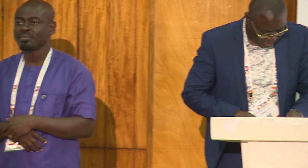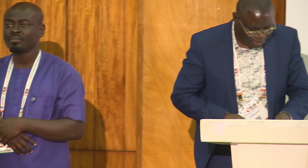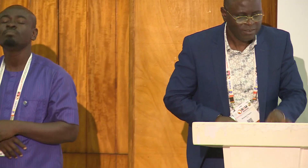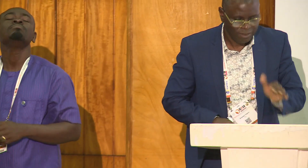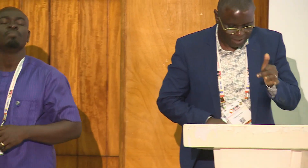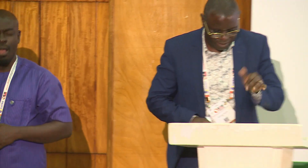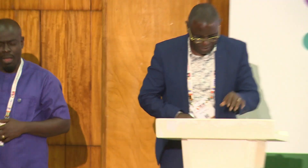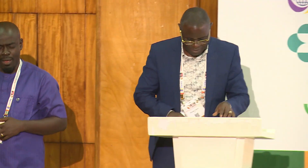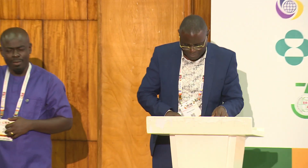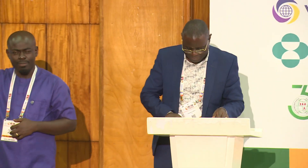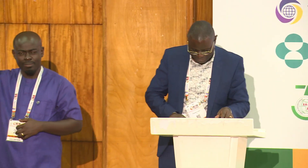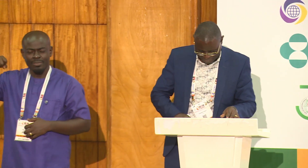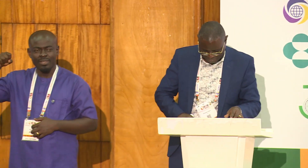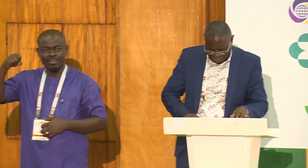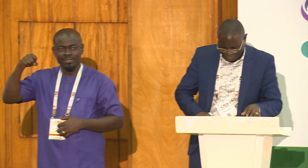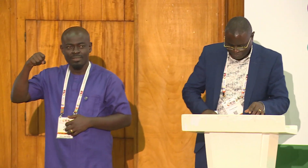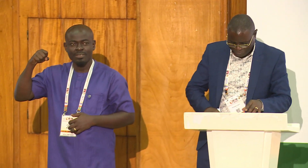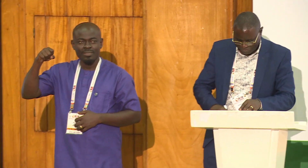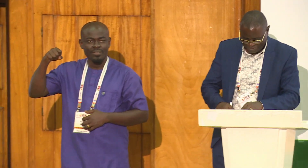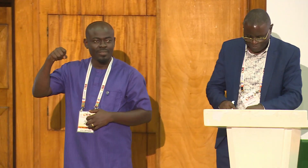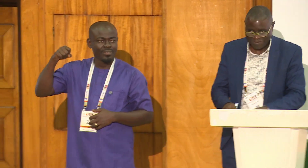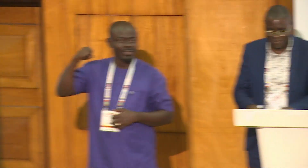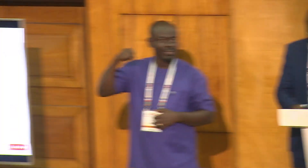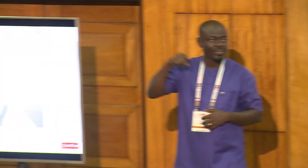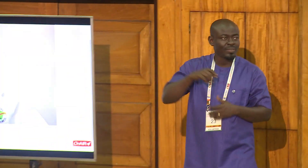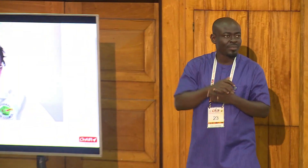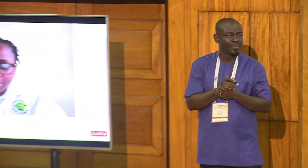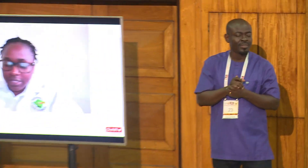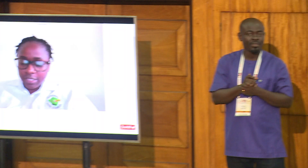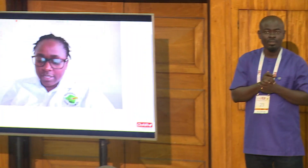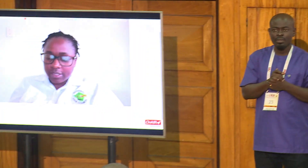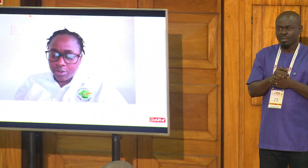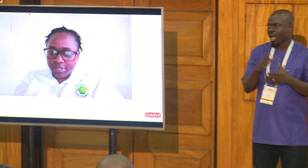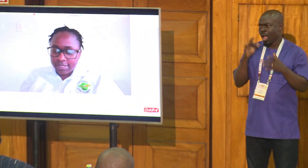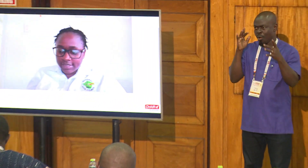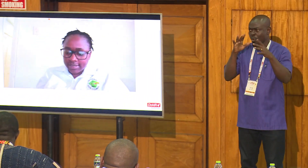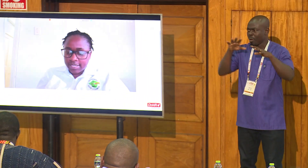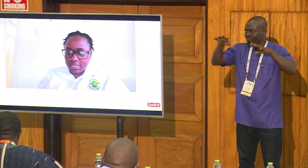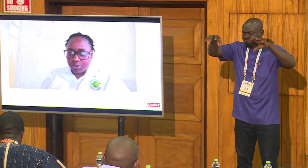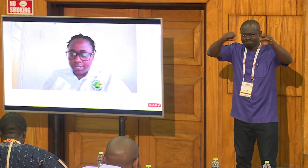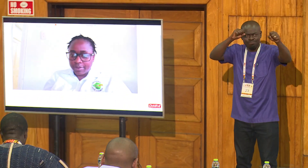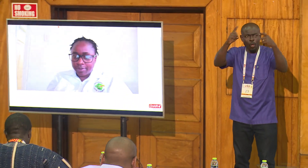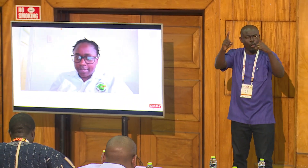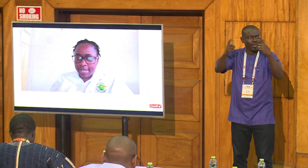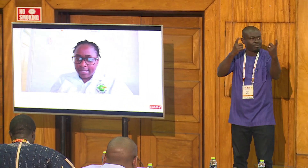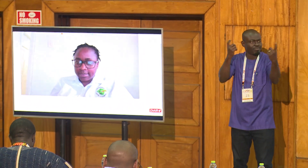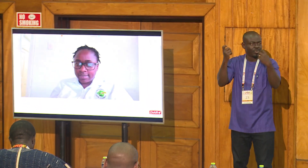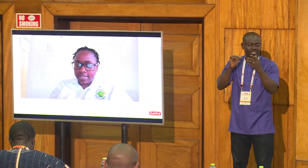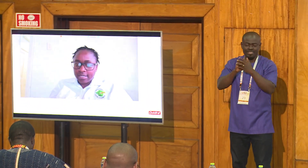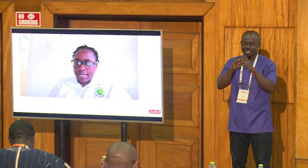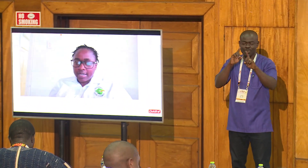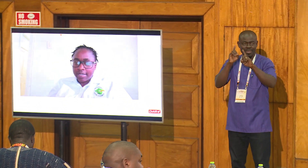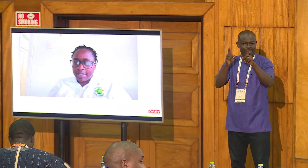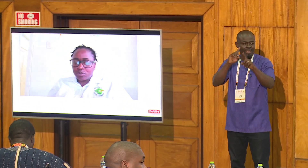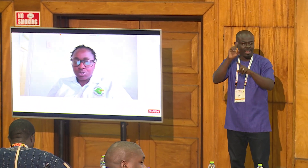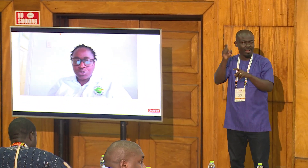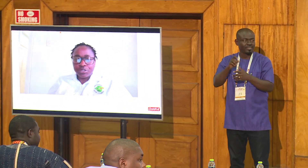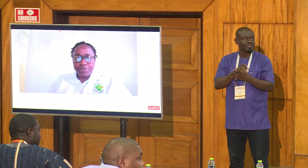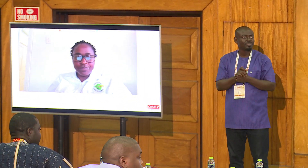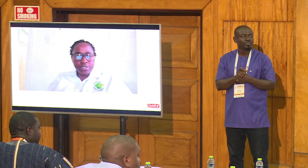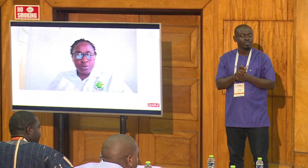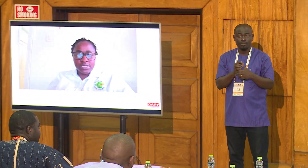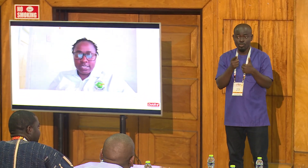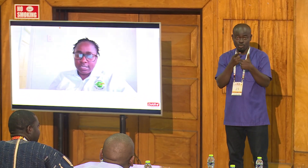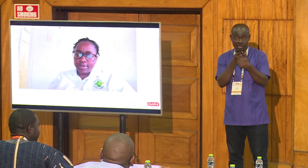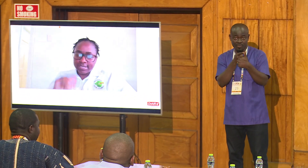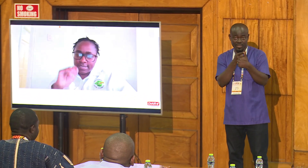Yes, I did. I hope I managed to capture all the questions that were asked. So the